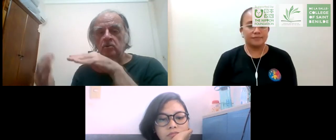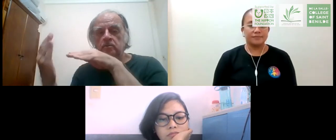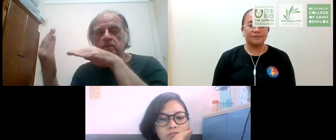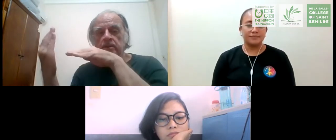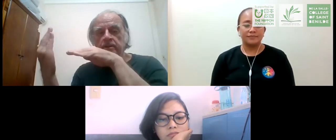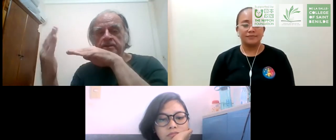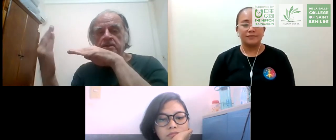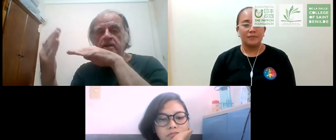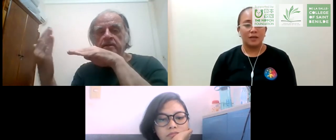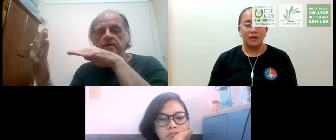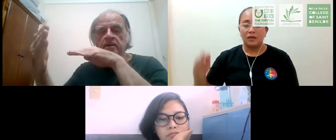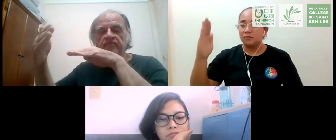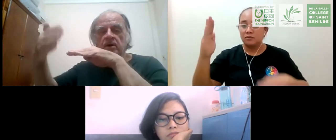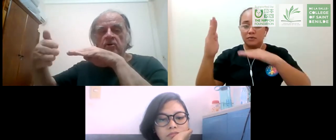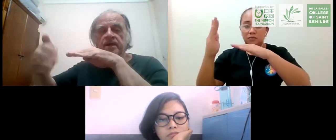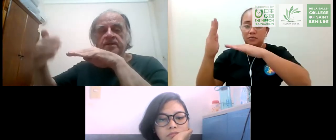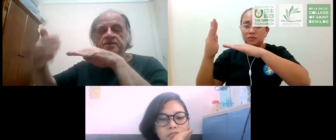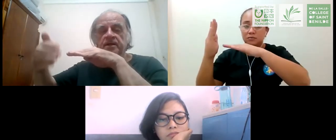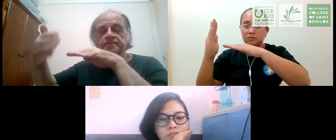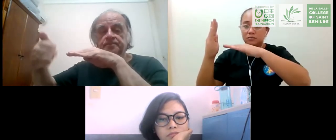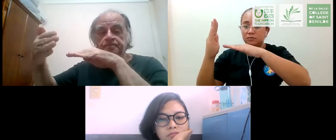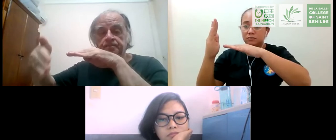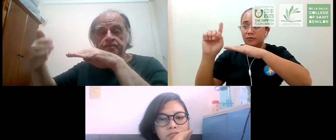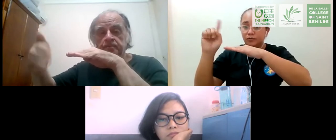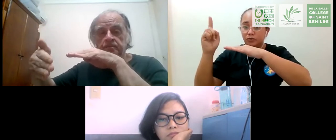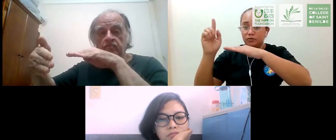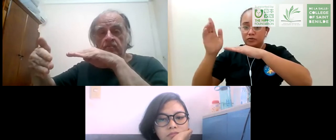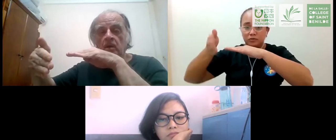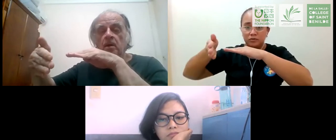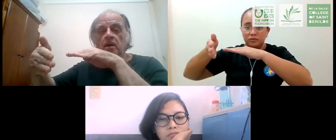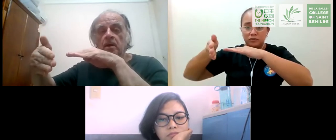Yes. So this sign followed by this sign.